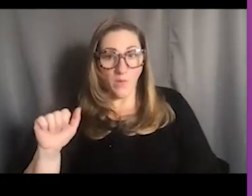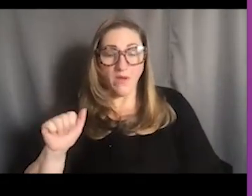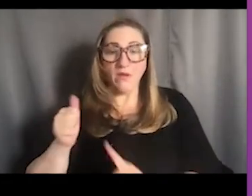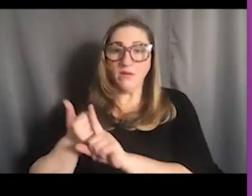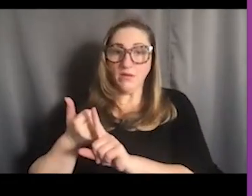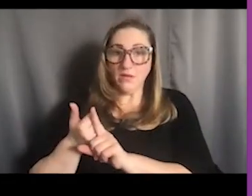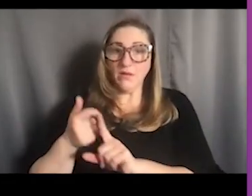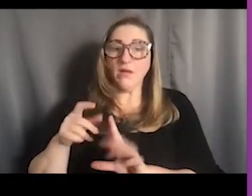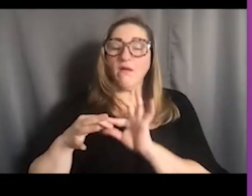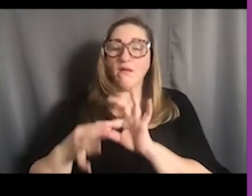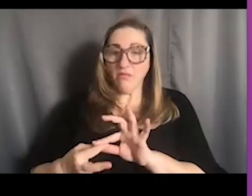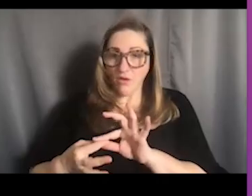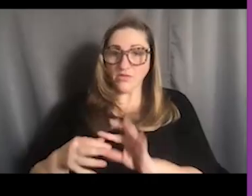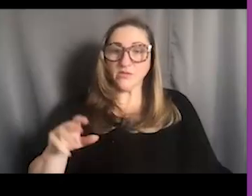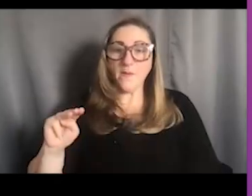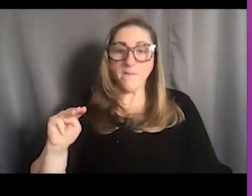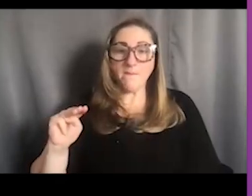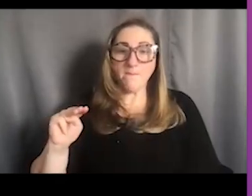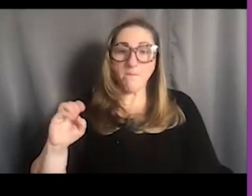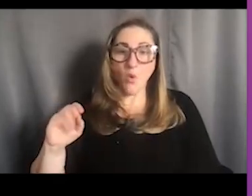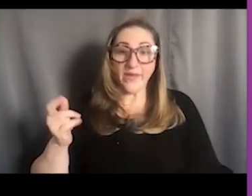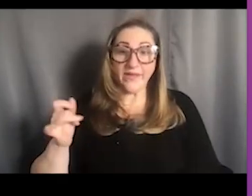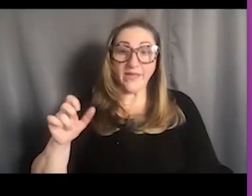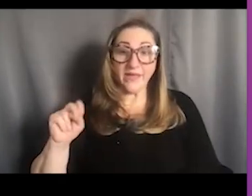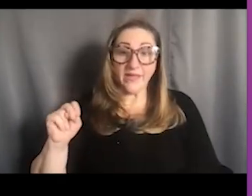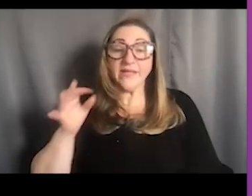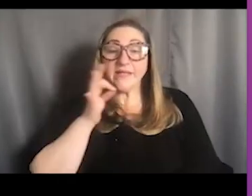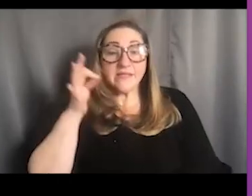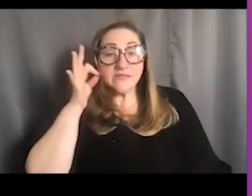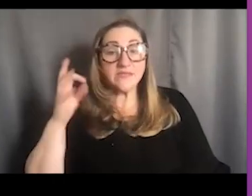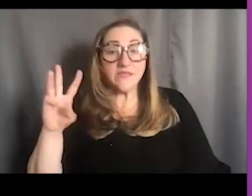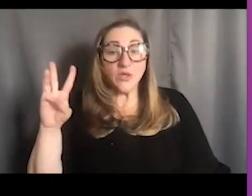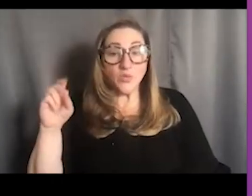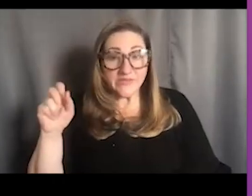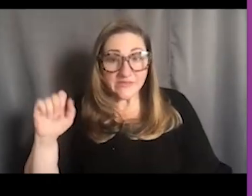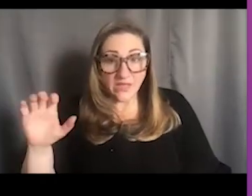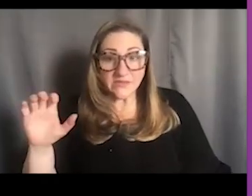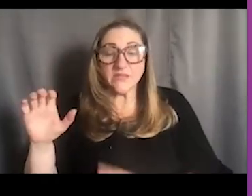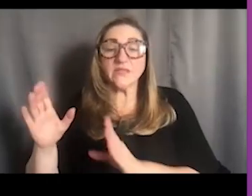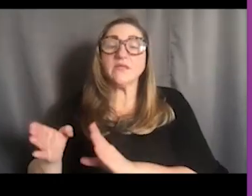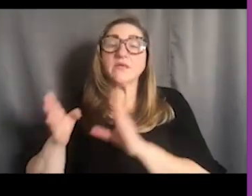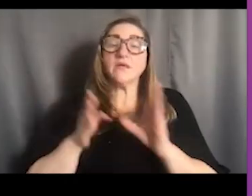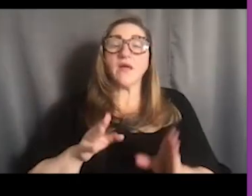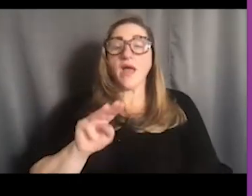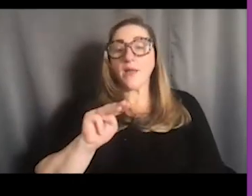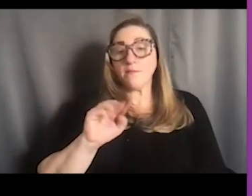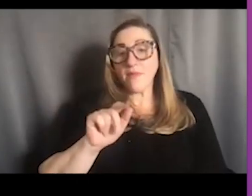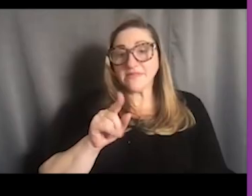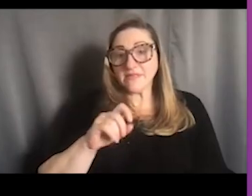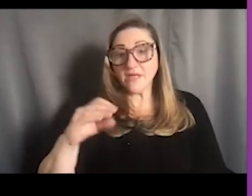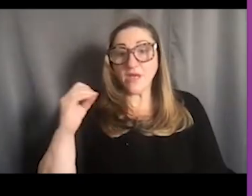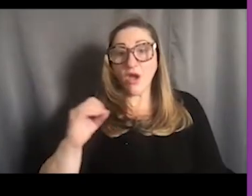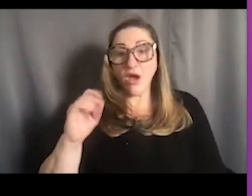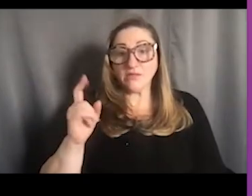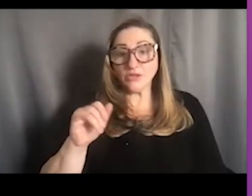of Mohican Indians in Bowler, Wisconsin, and in Canada, the Munsee-Delaware Nation in Muncie, Ontario,